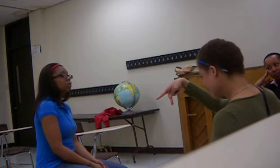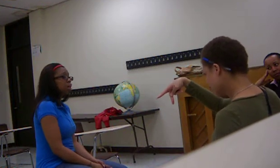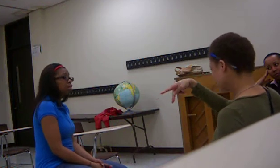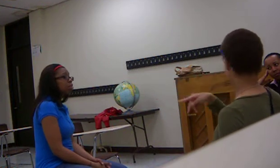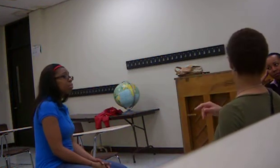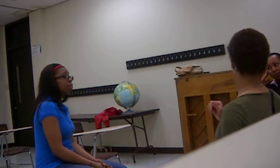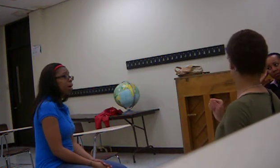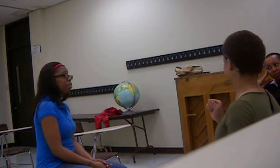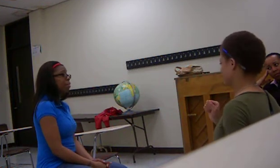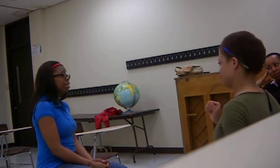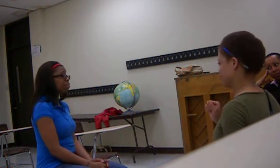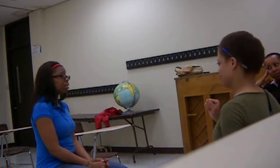I talked to my mom in the basement.